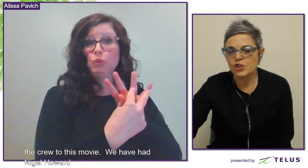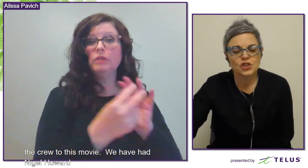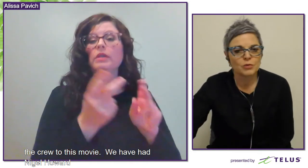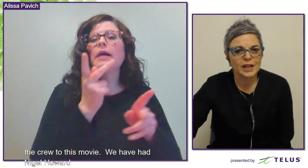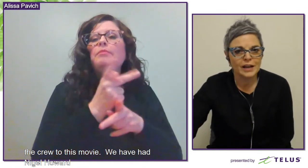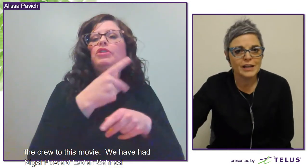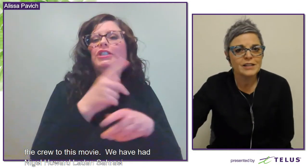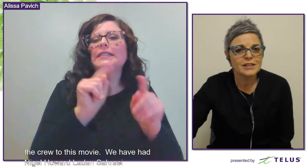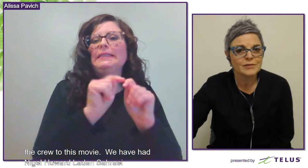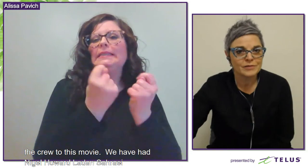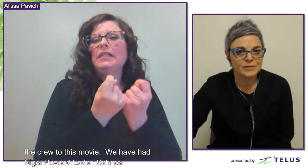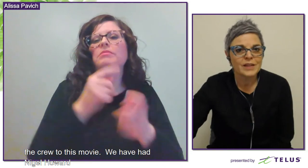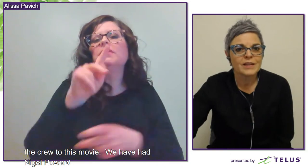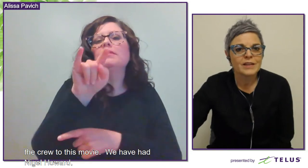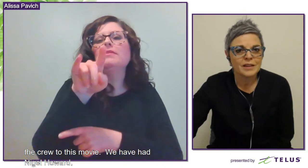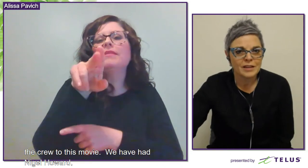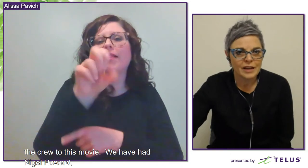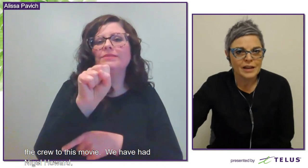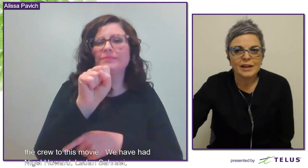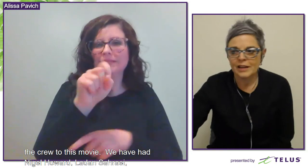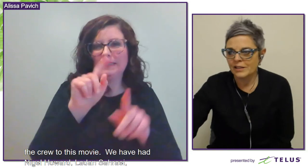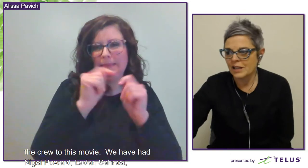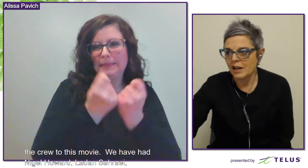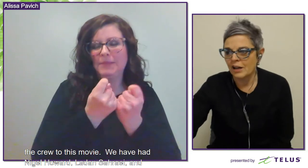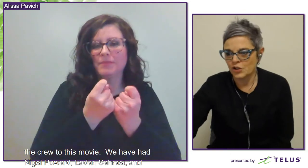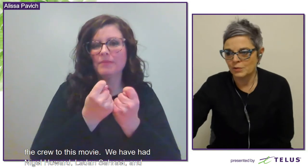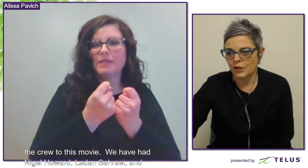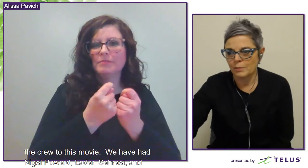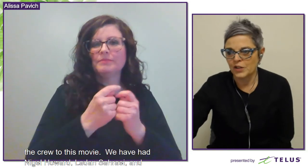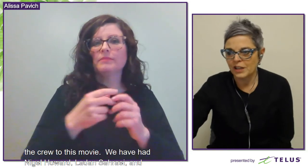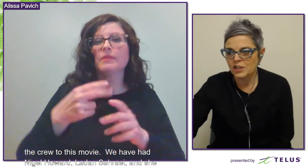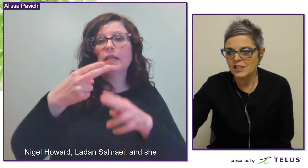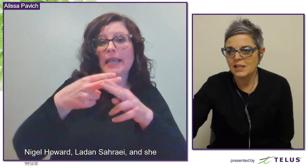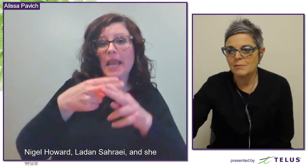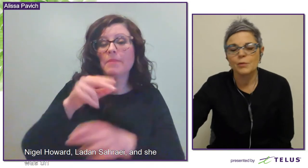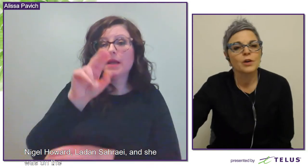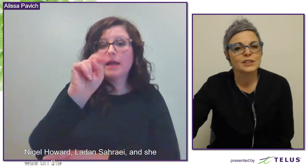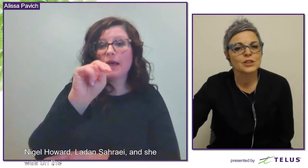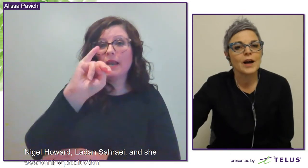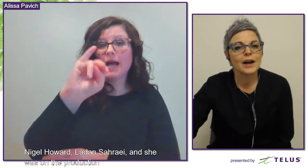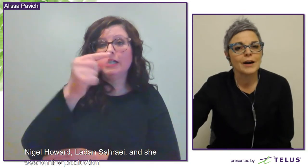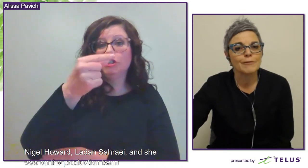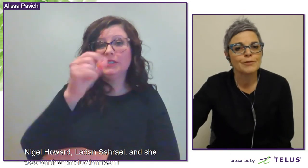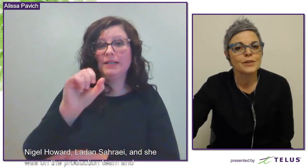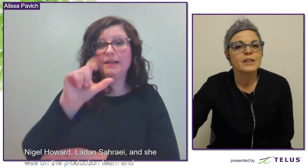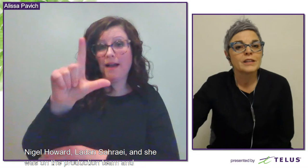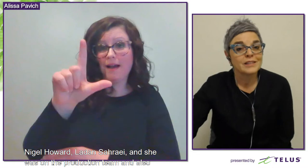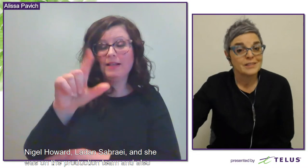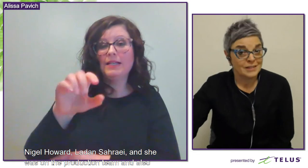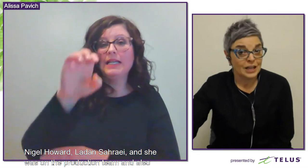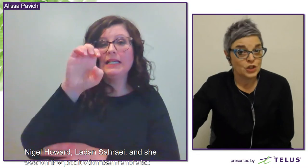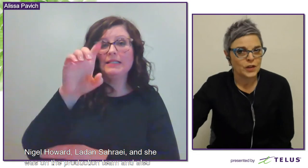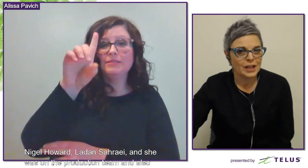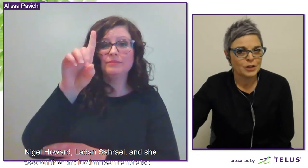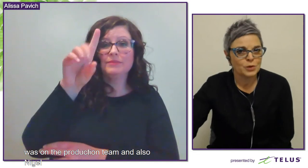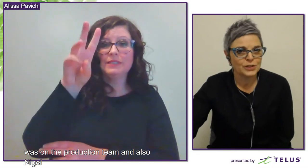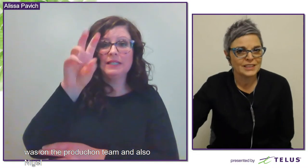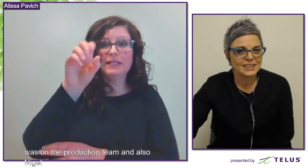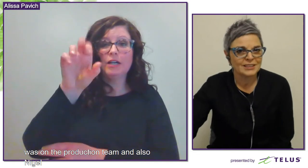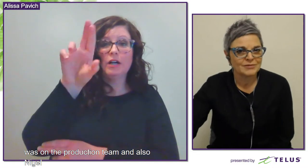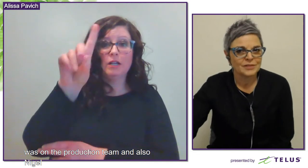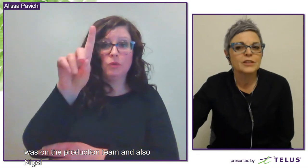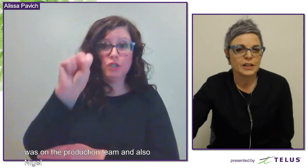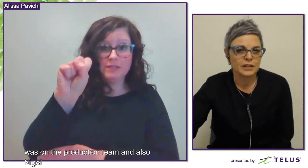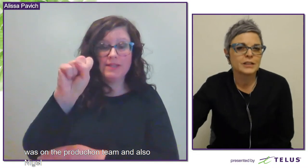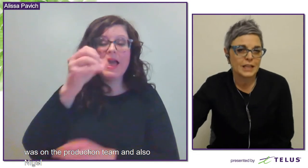Ladan Sahraei, and she was on the production team. We also have Nigel